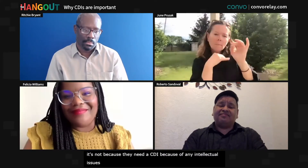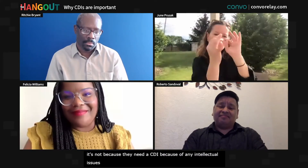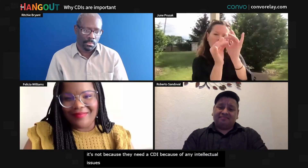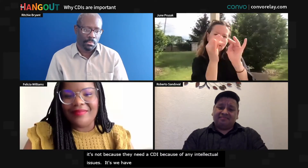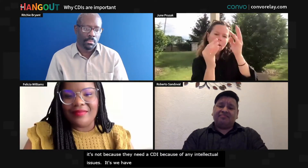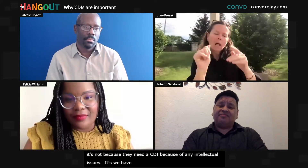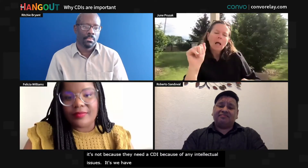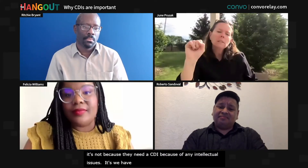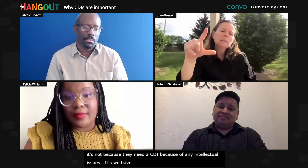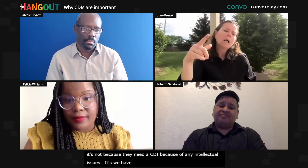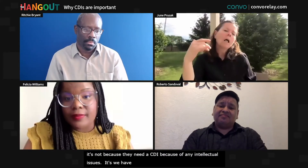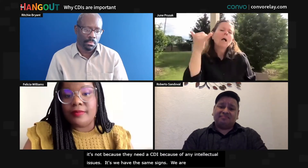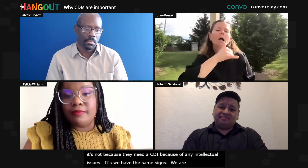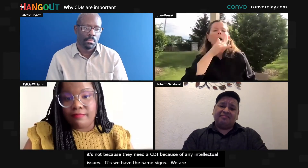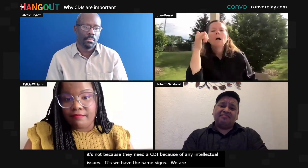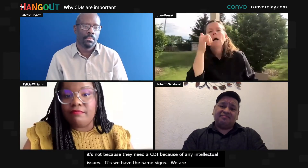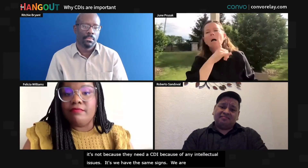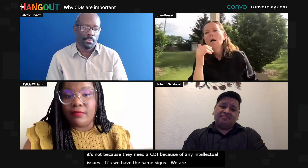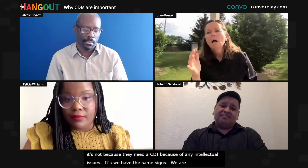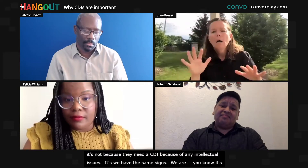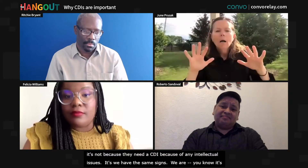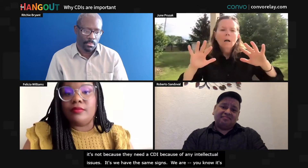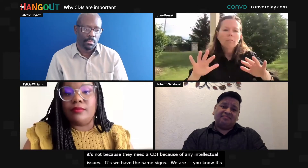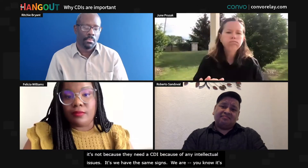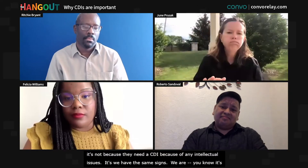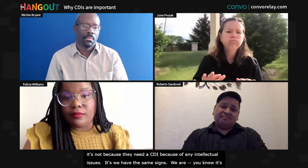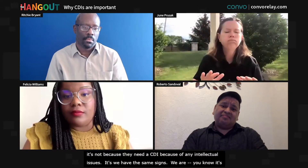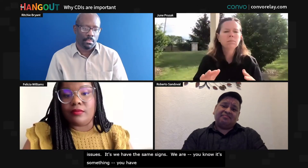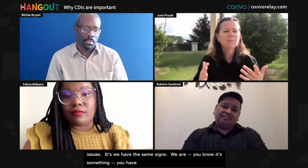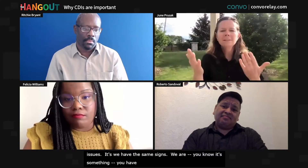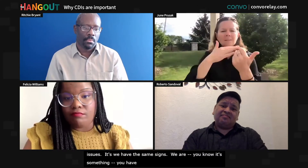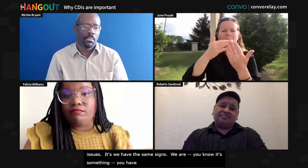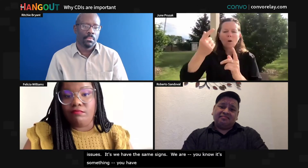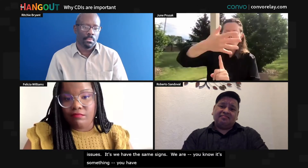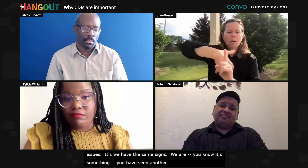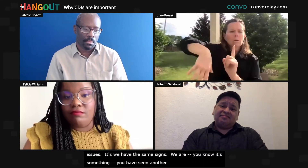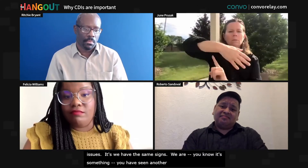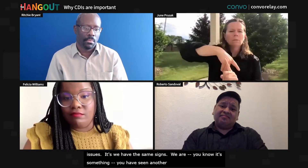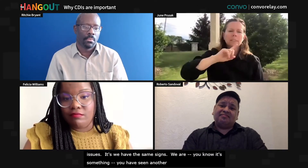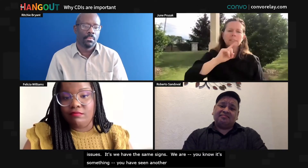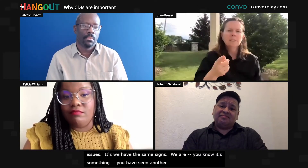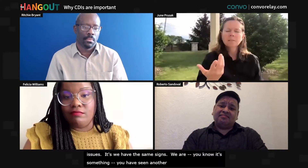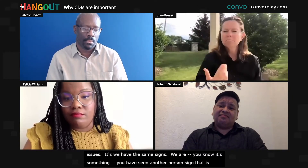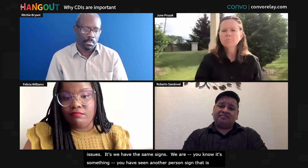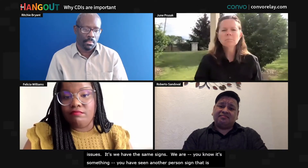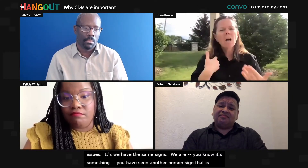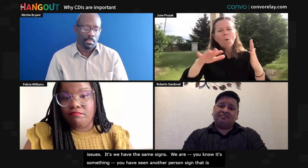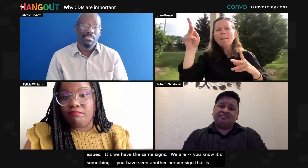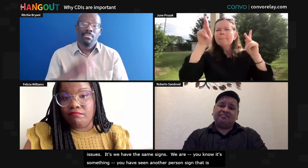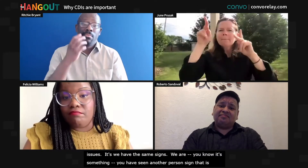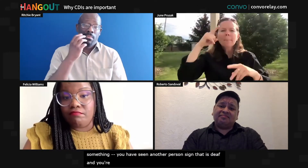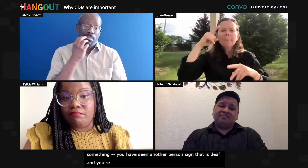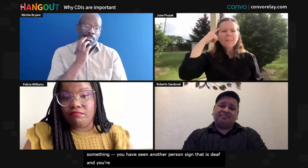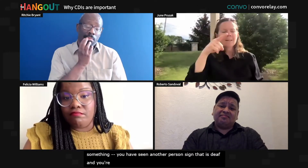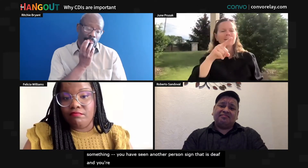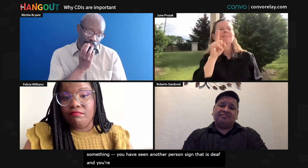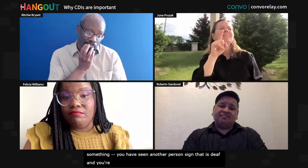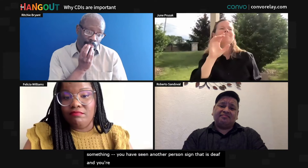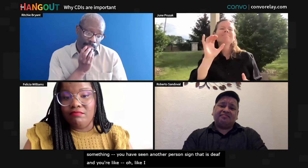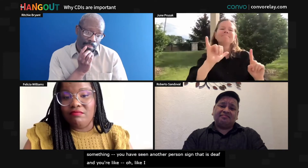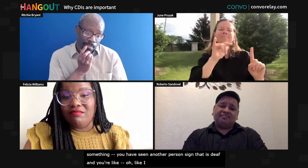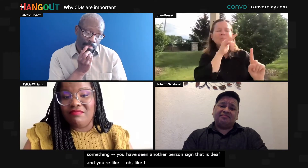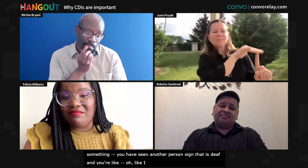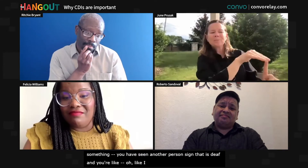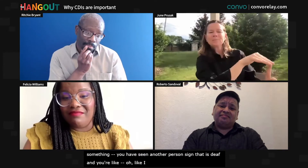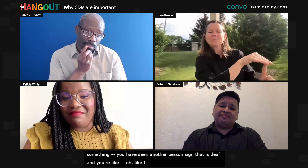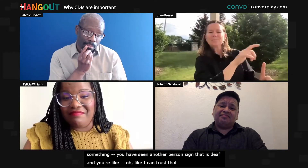are, it's something that when you see another person sign that's deaf, you just feel like, you know what I mean? Like I could trust that person regardless of what the context is,